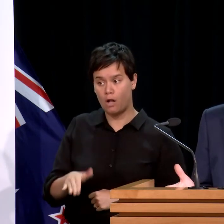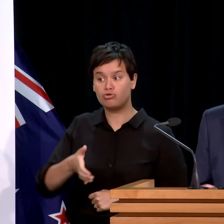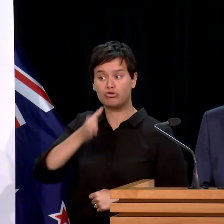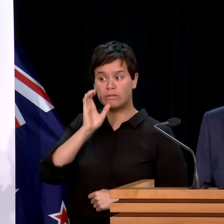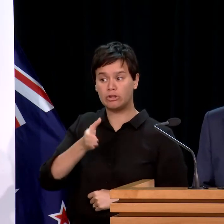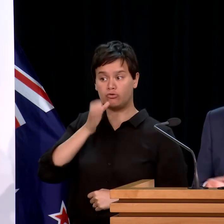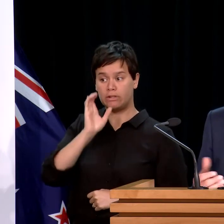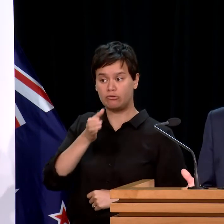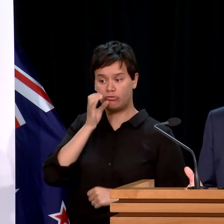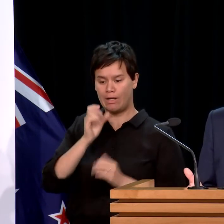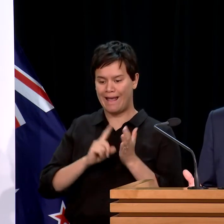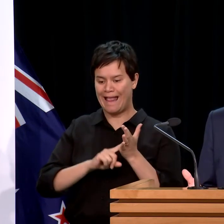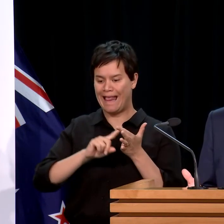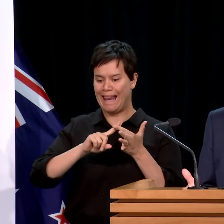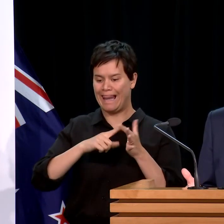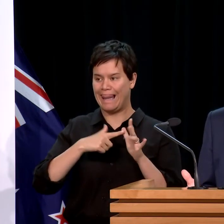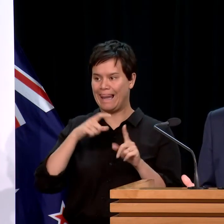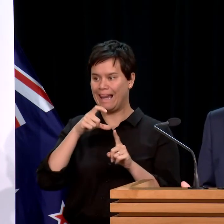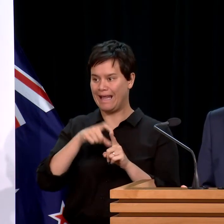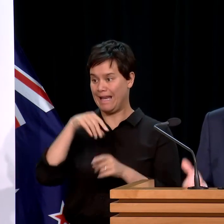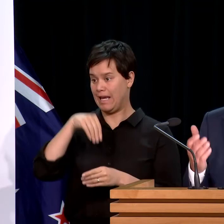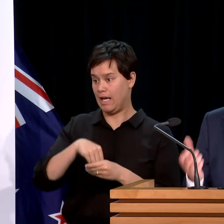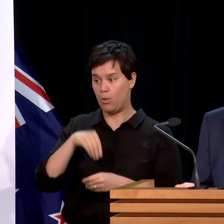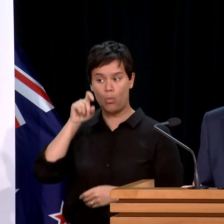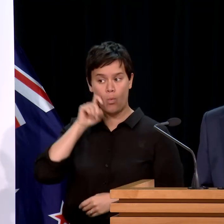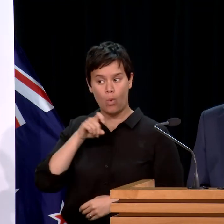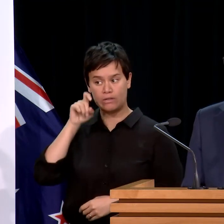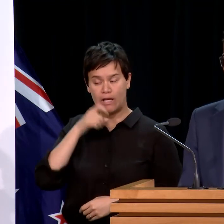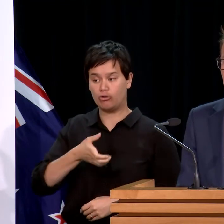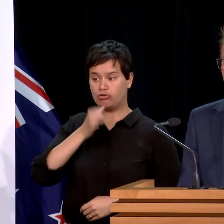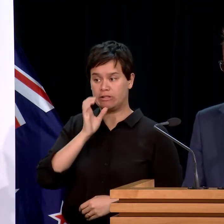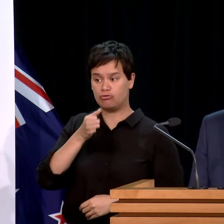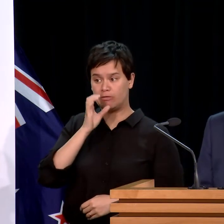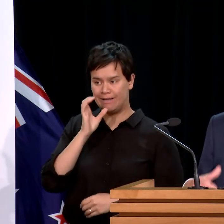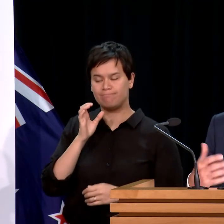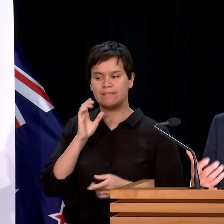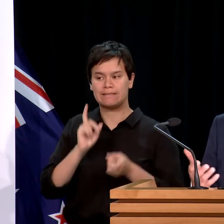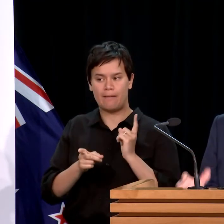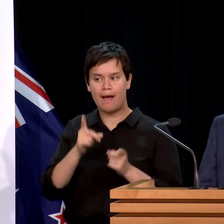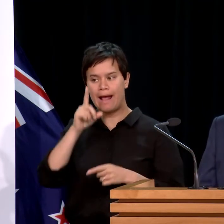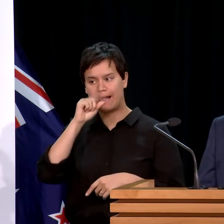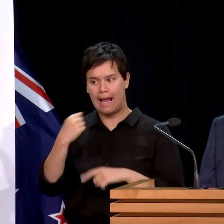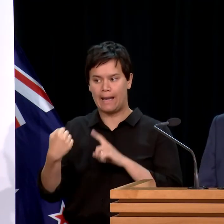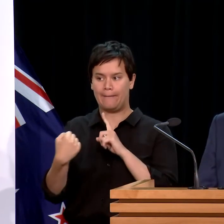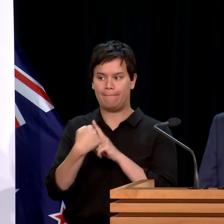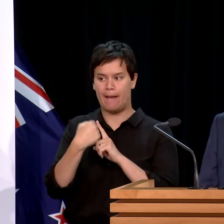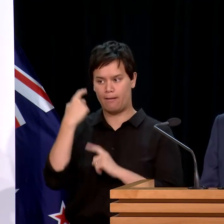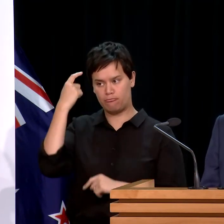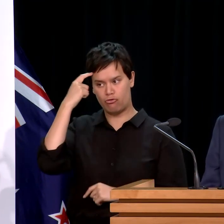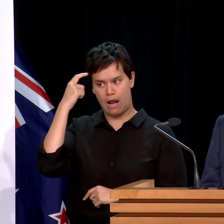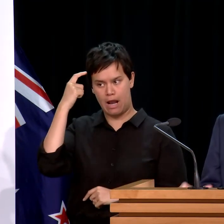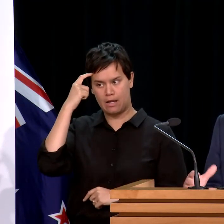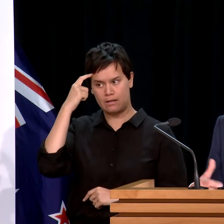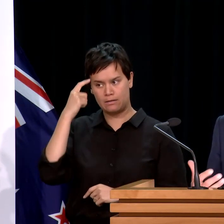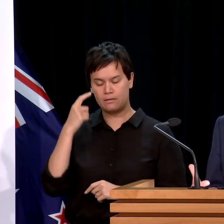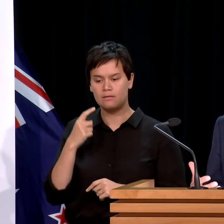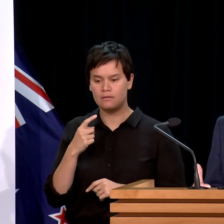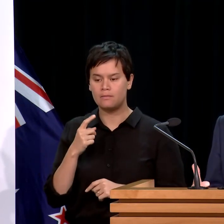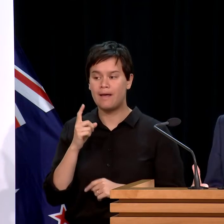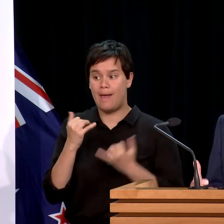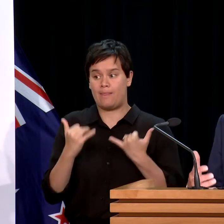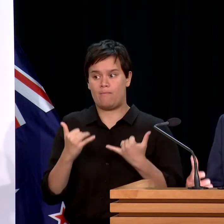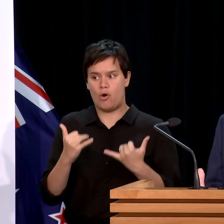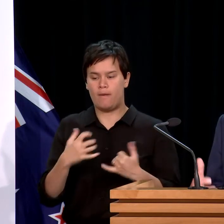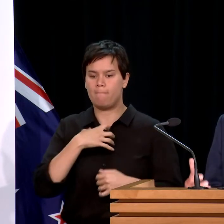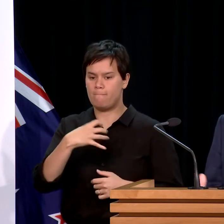of any exposure and what variation in levels there may have been. So there's further testing being undertaken, but I think the